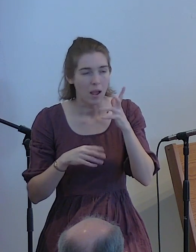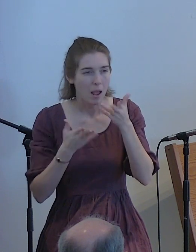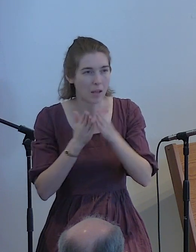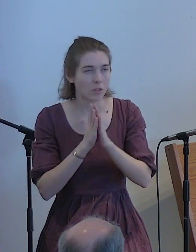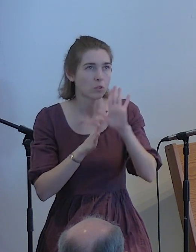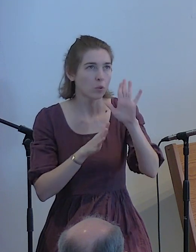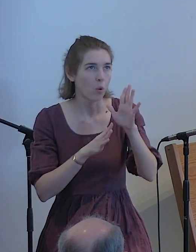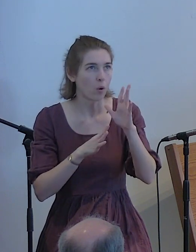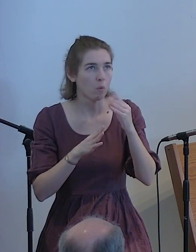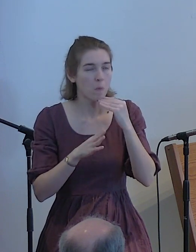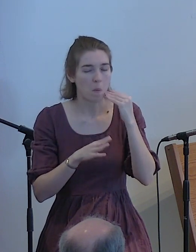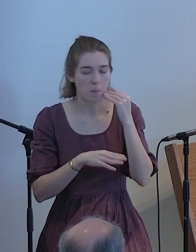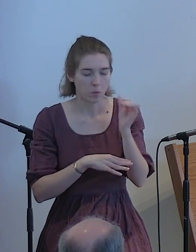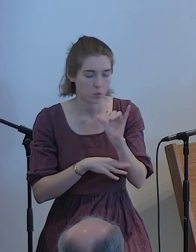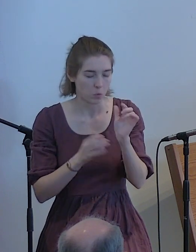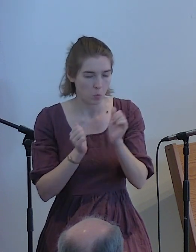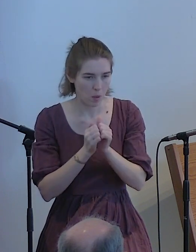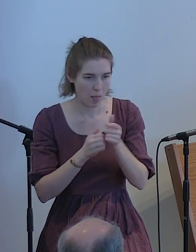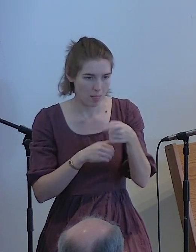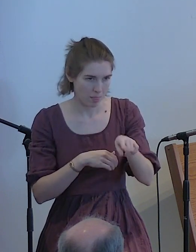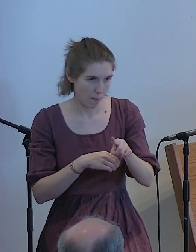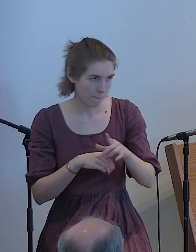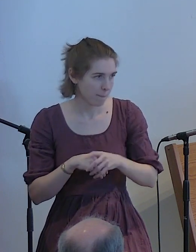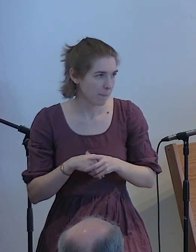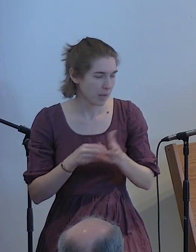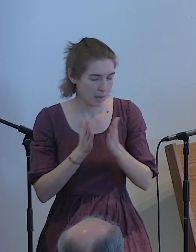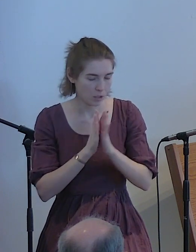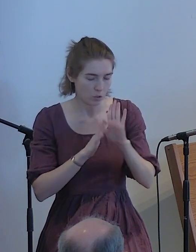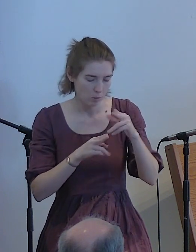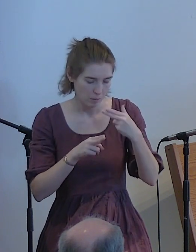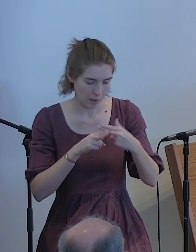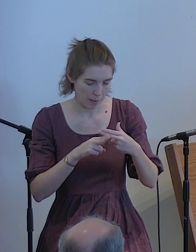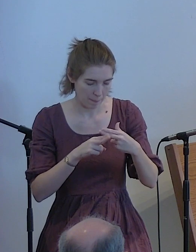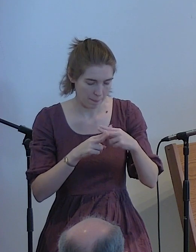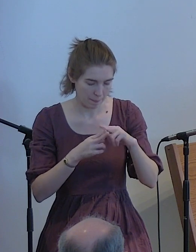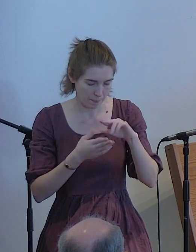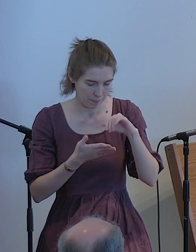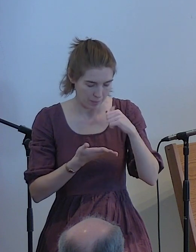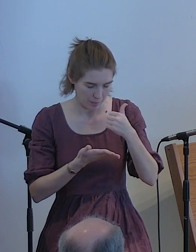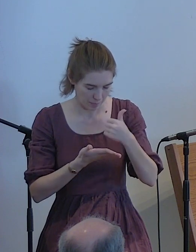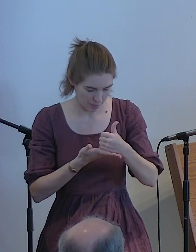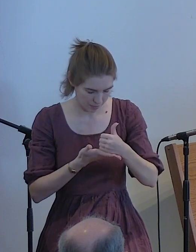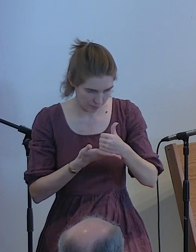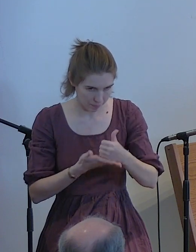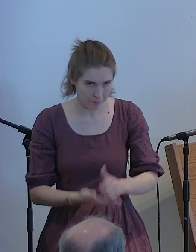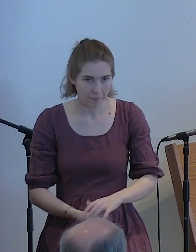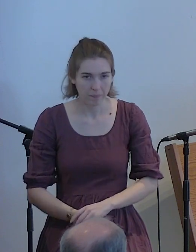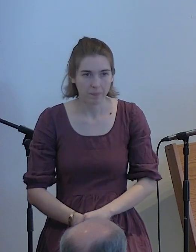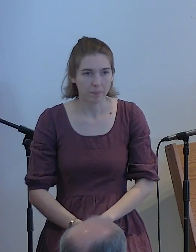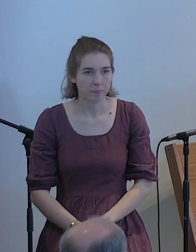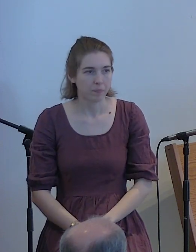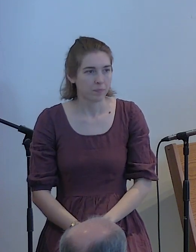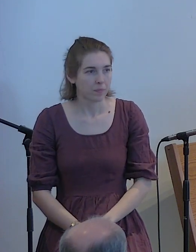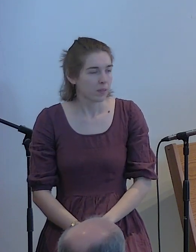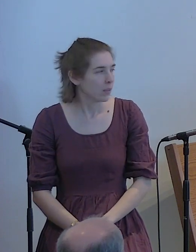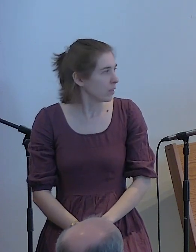your home also with them. We ask these things in your name. Amen.